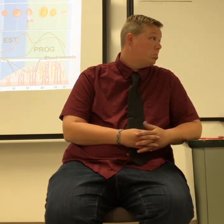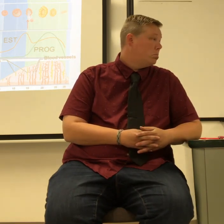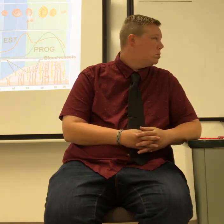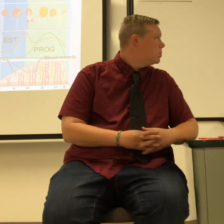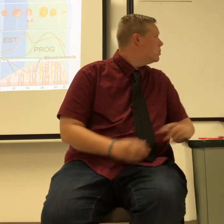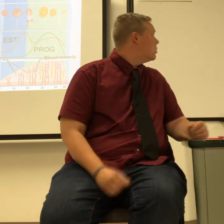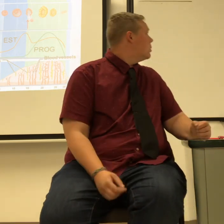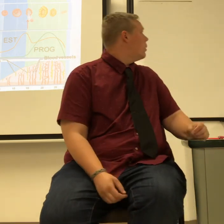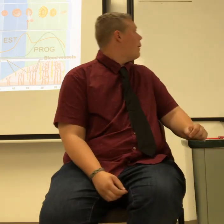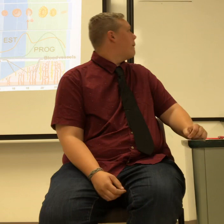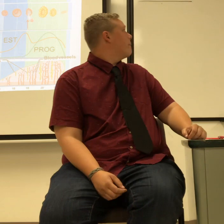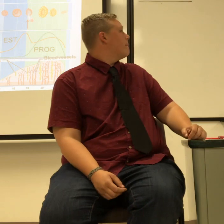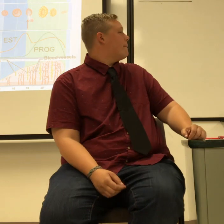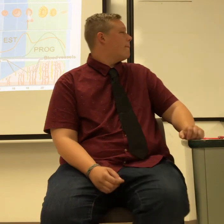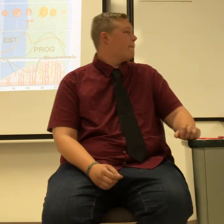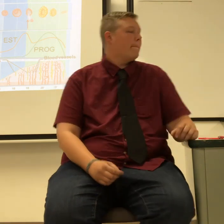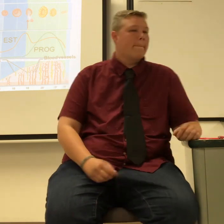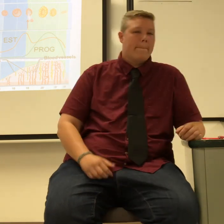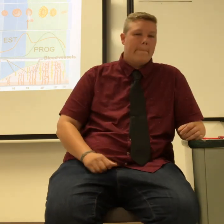This will continue